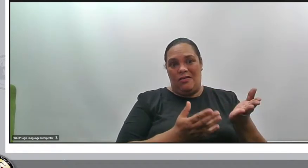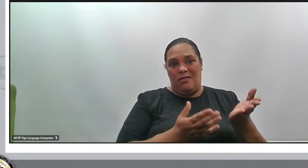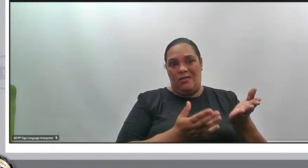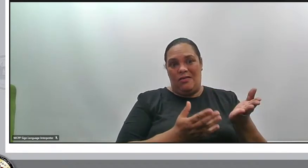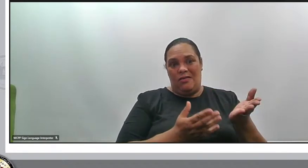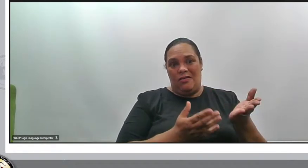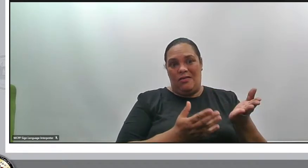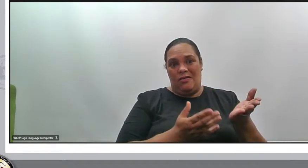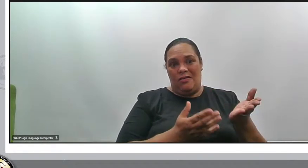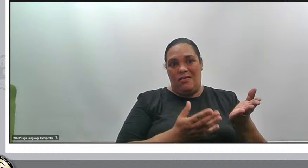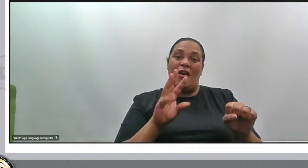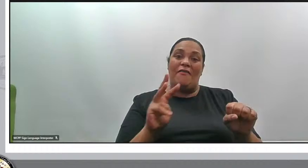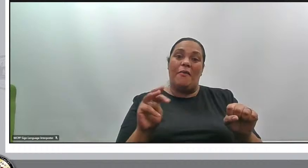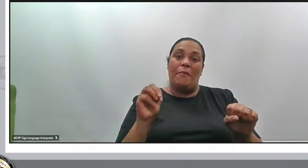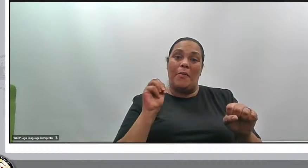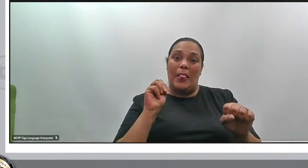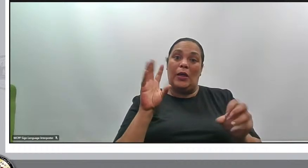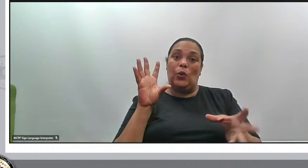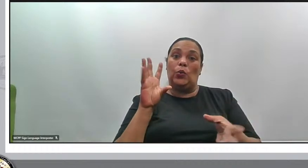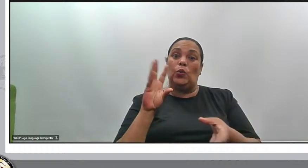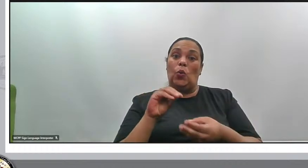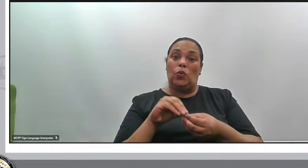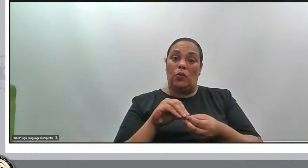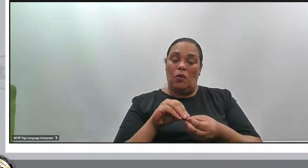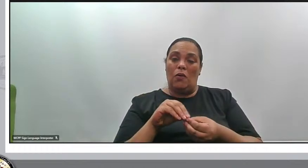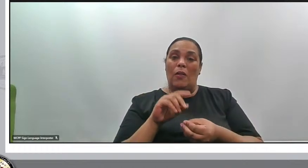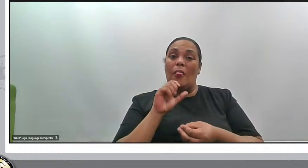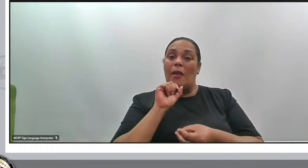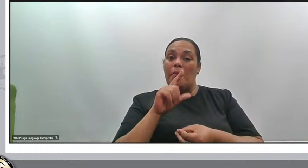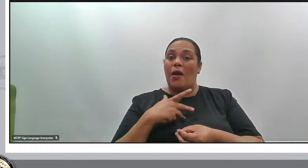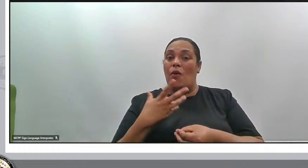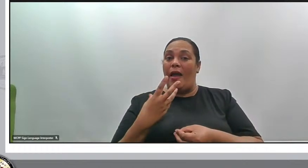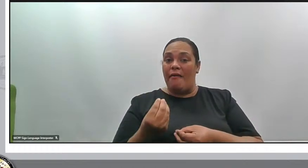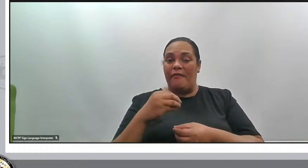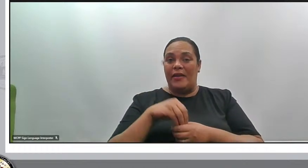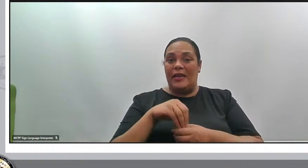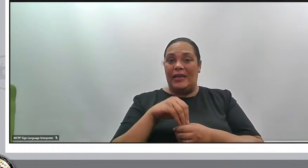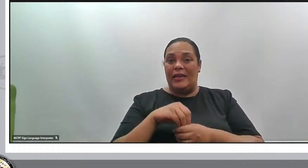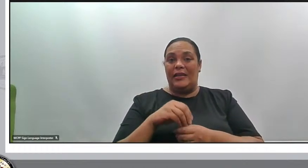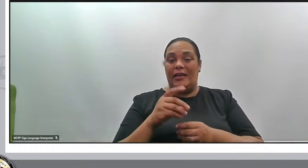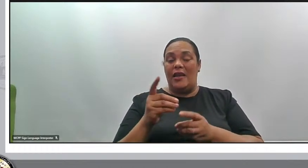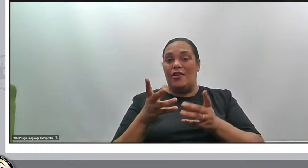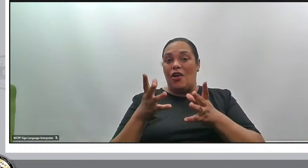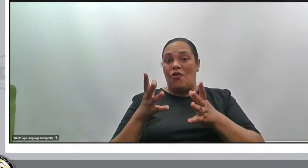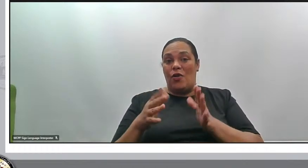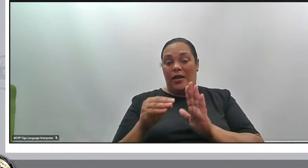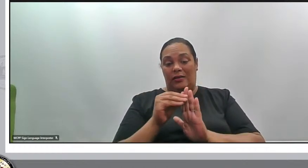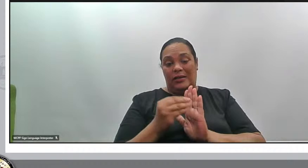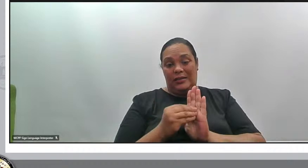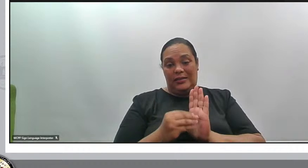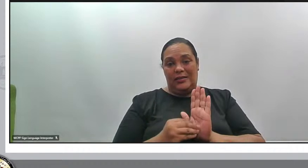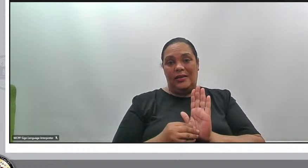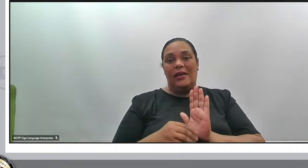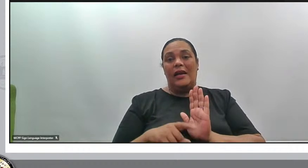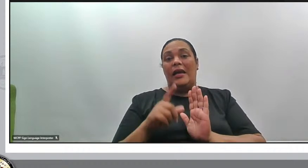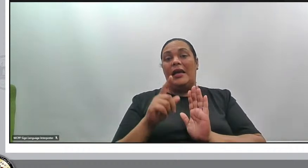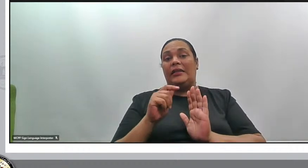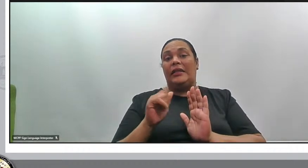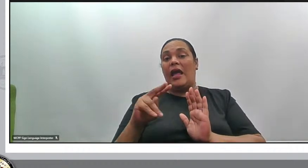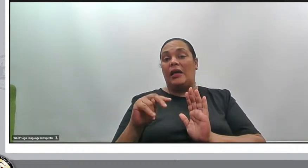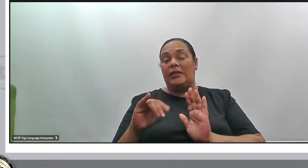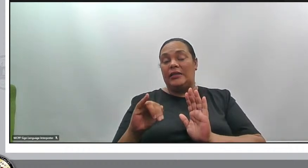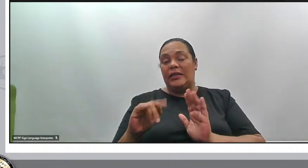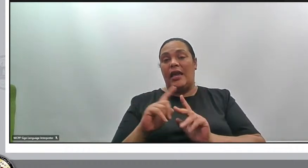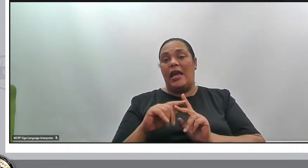1.5 million in total that we have in the directorate, Tetanati and SOPA is